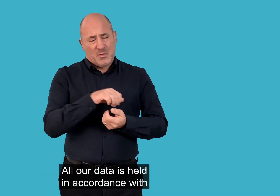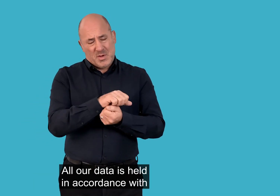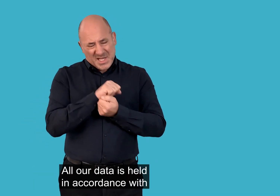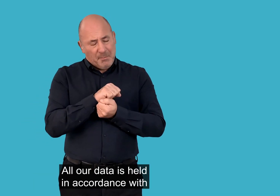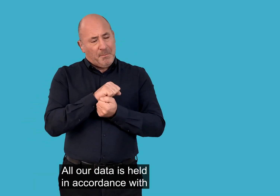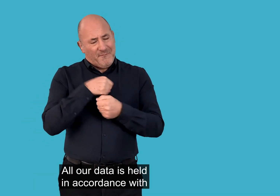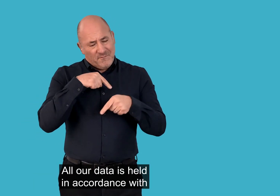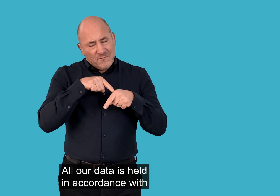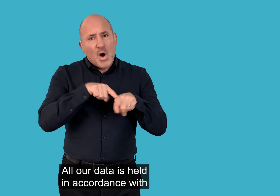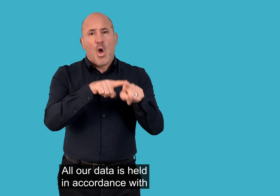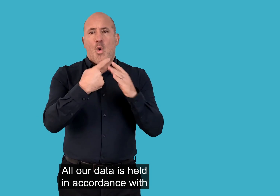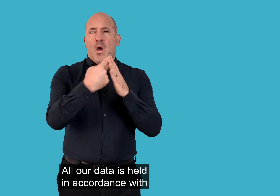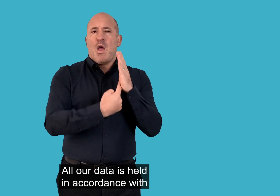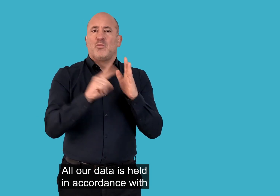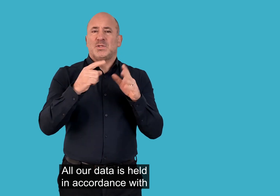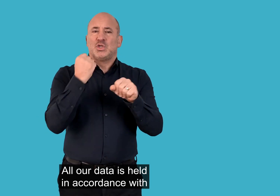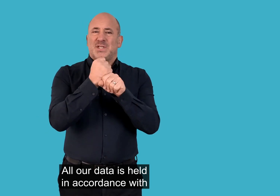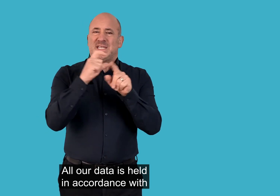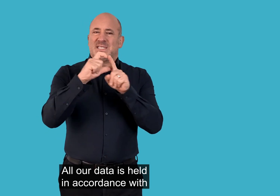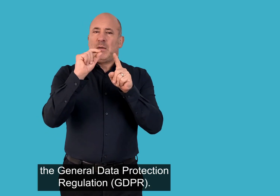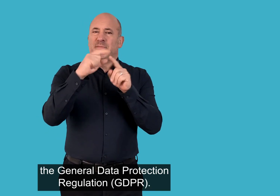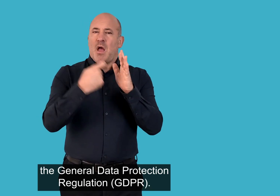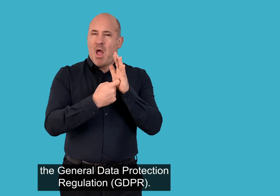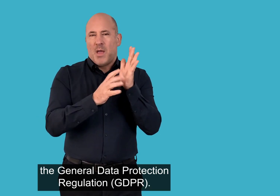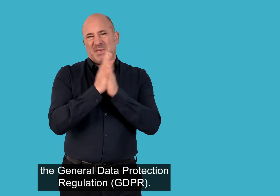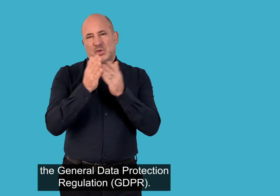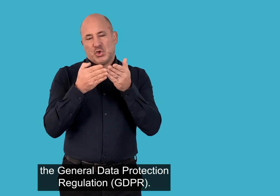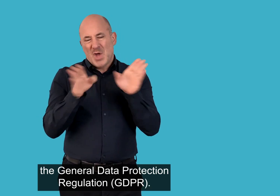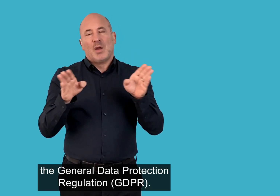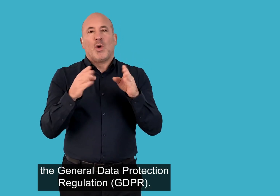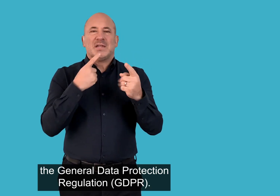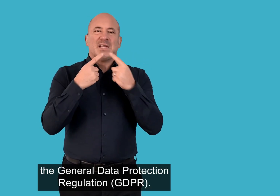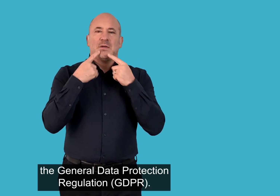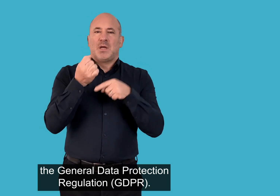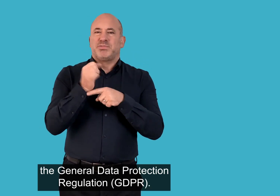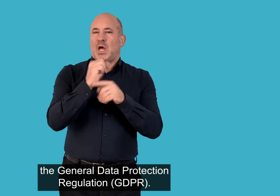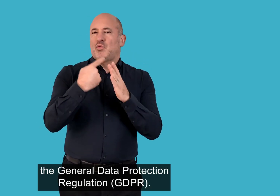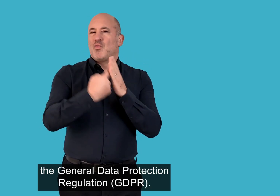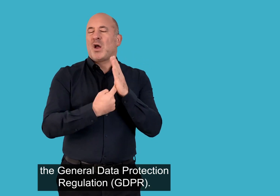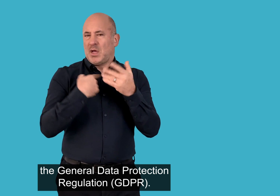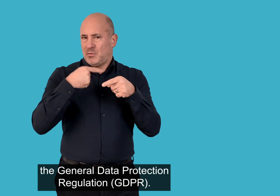All our data is held in accordance with the General Data Protection Regulation